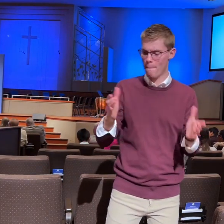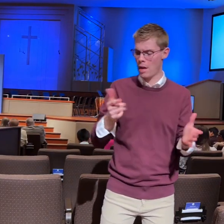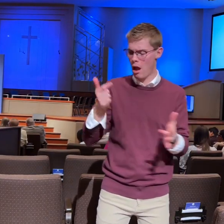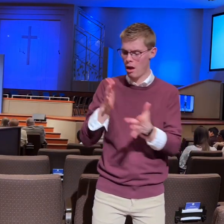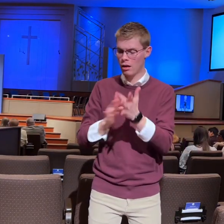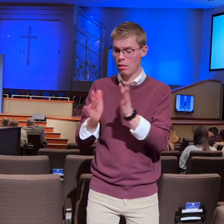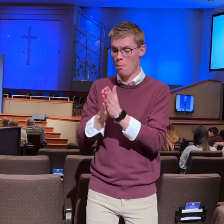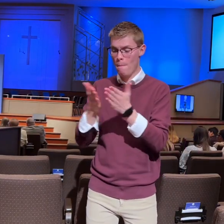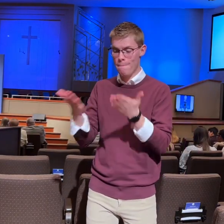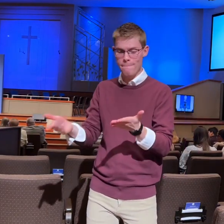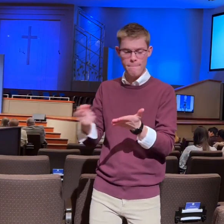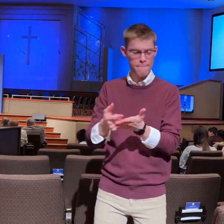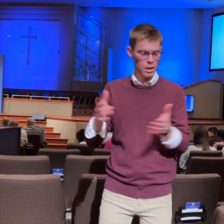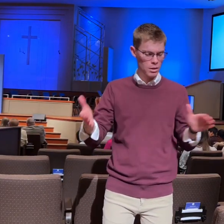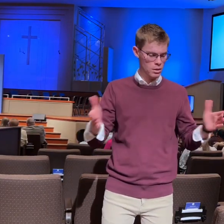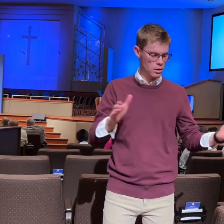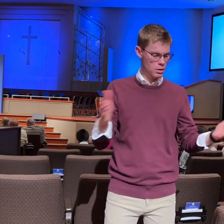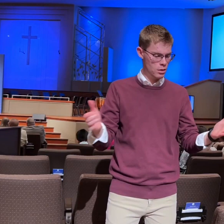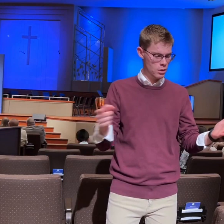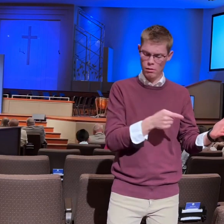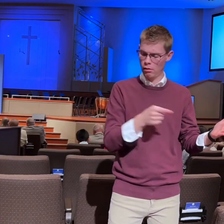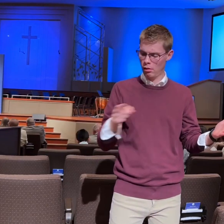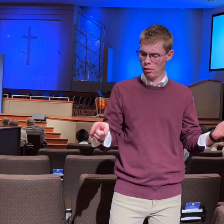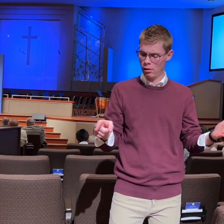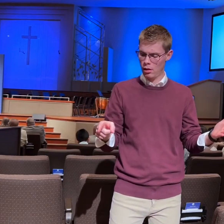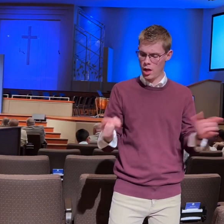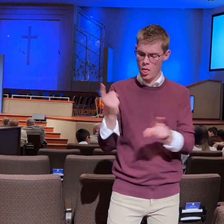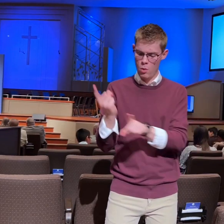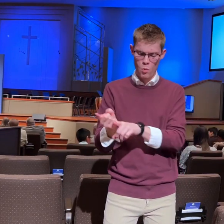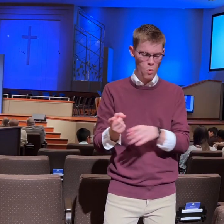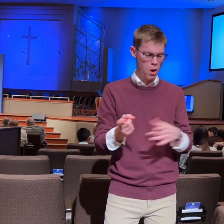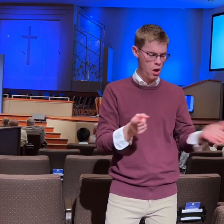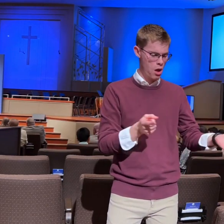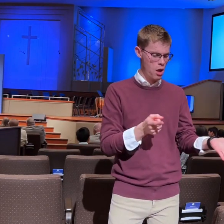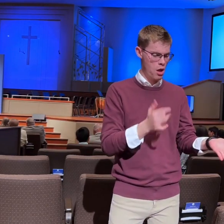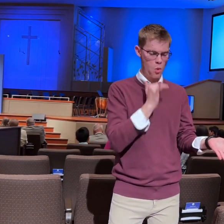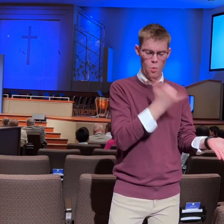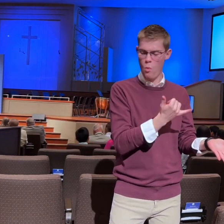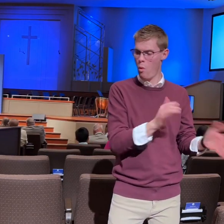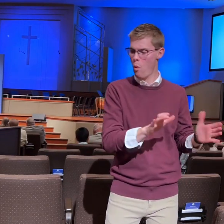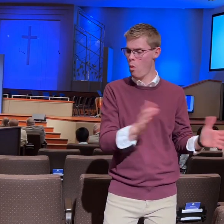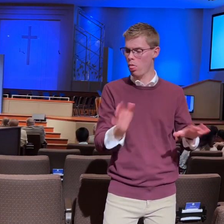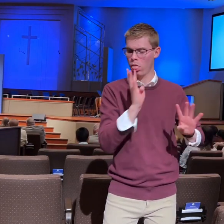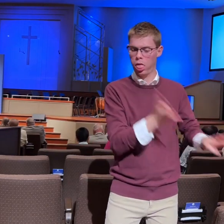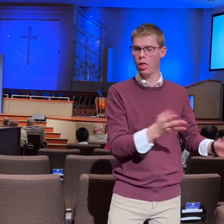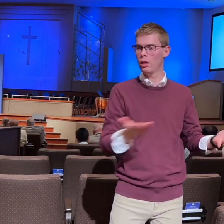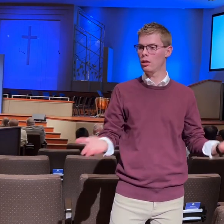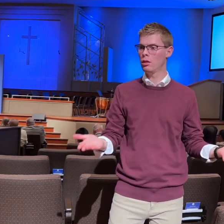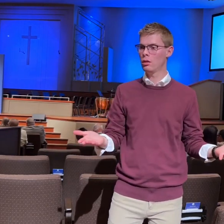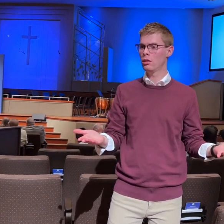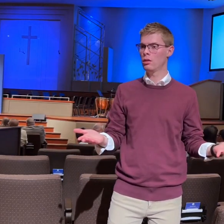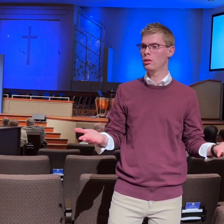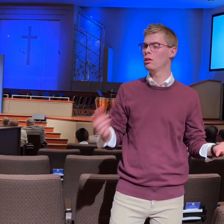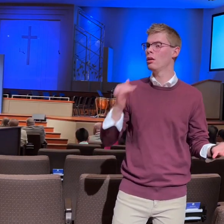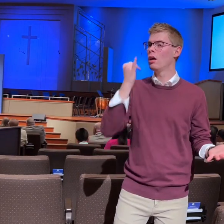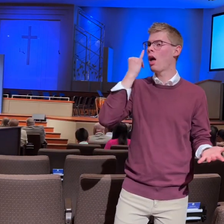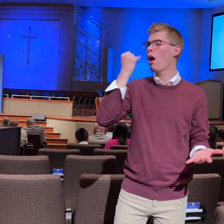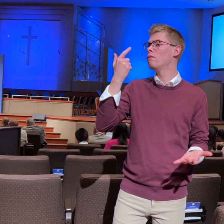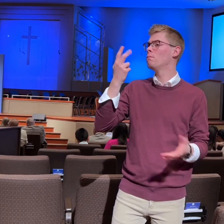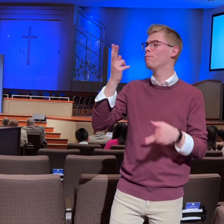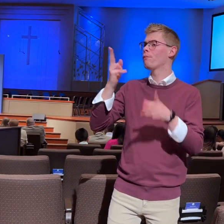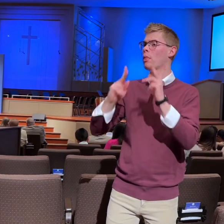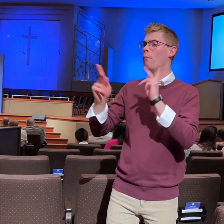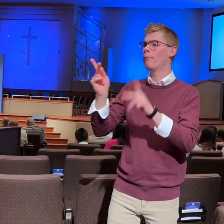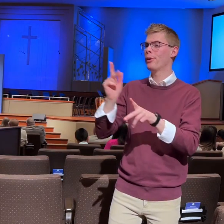false prophets, the Bible says, who know, it seems like the devil knows when a Christian is discouraged, and begins to throw this false